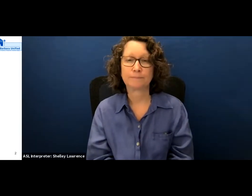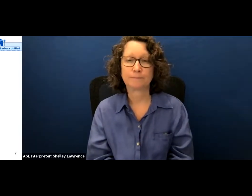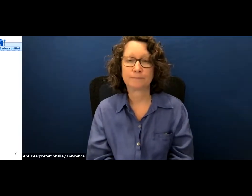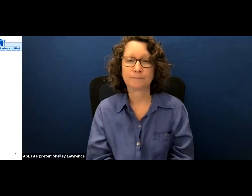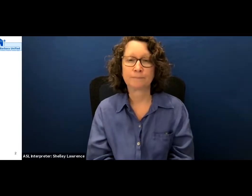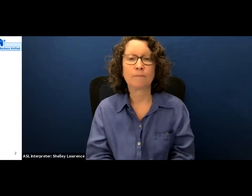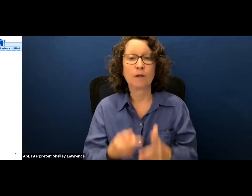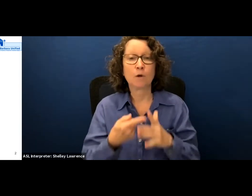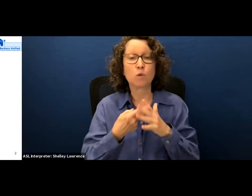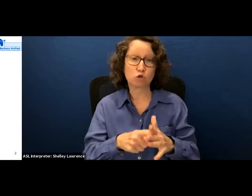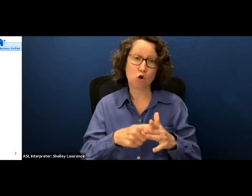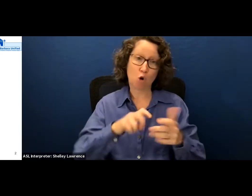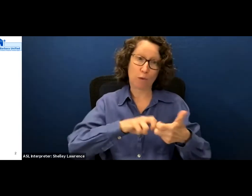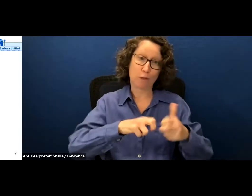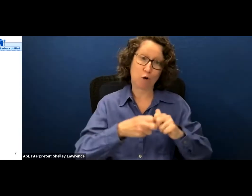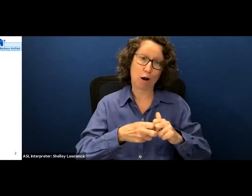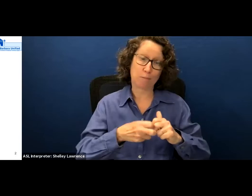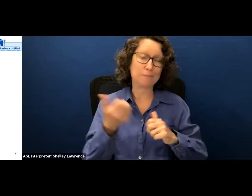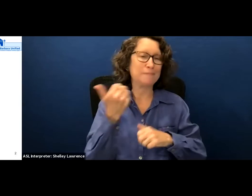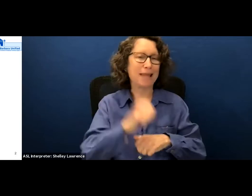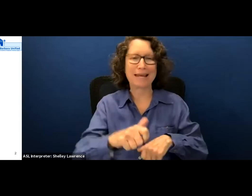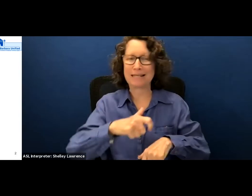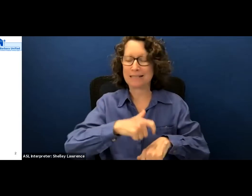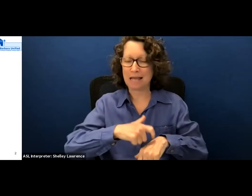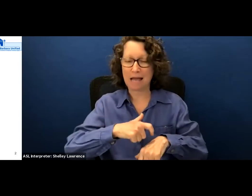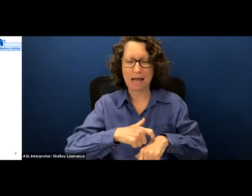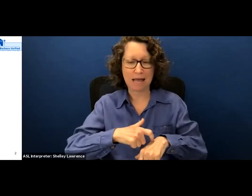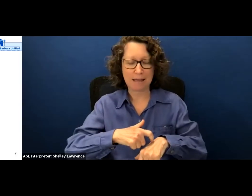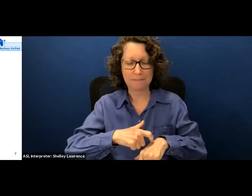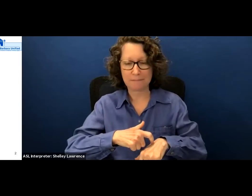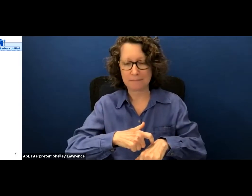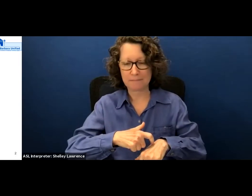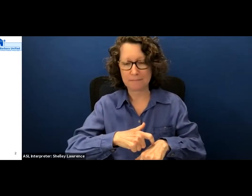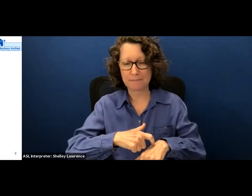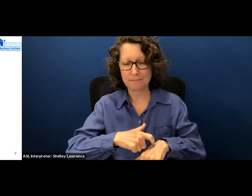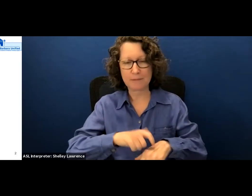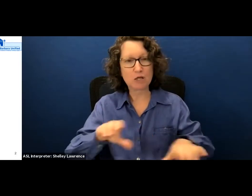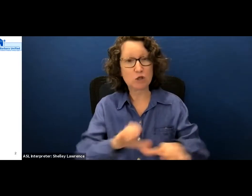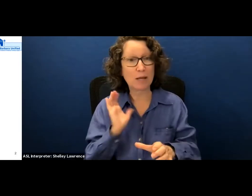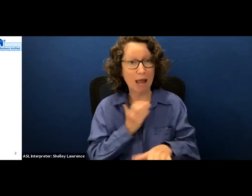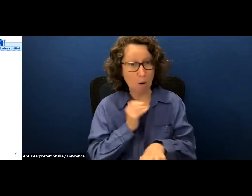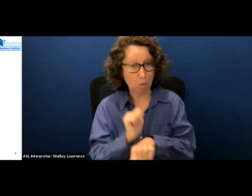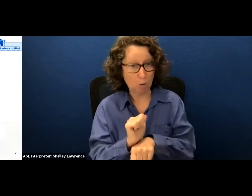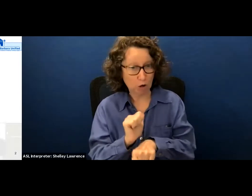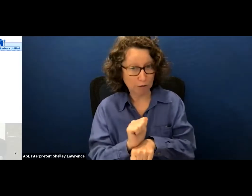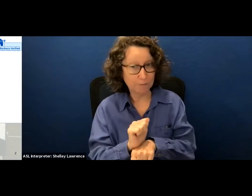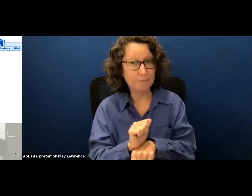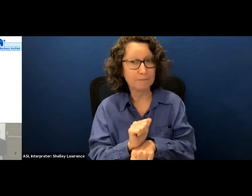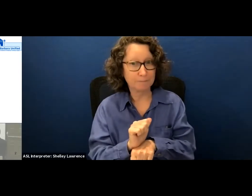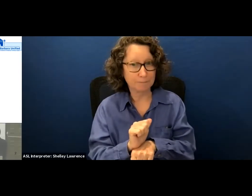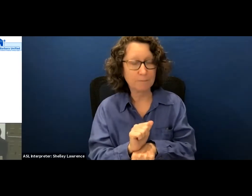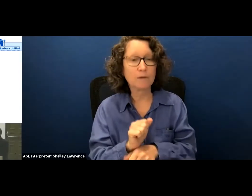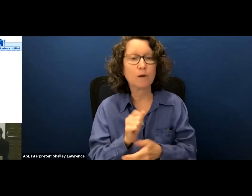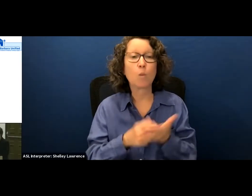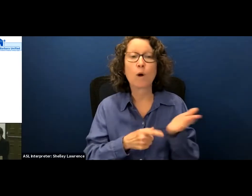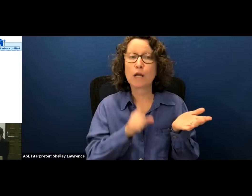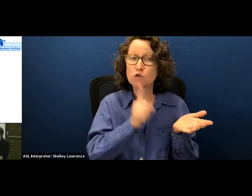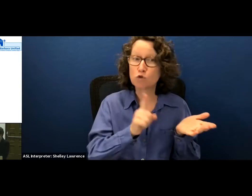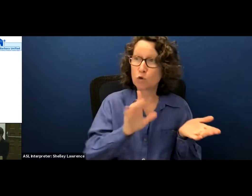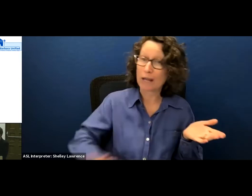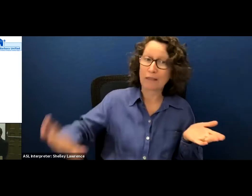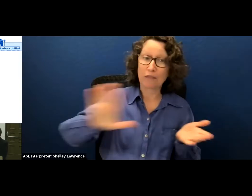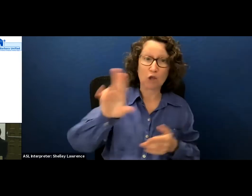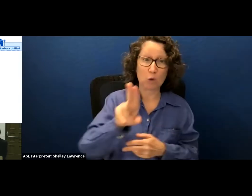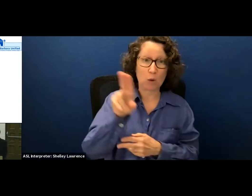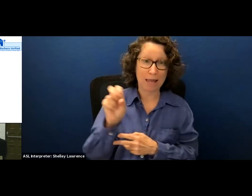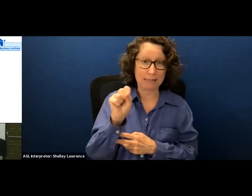We start with the problem anytime that we're doing our work. And what is true in the United